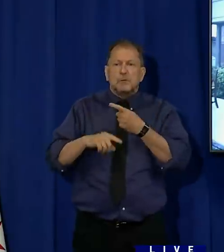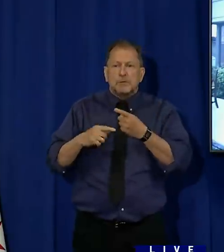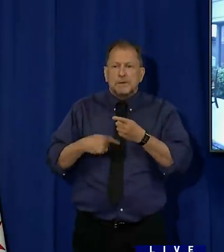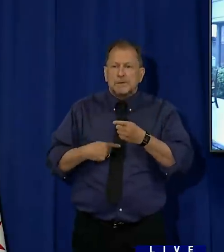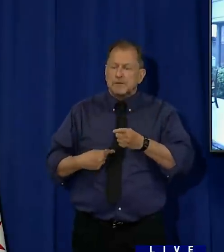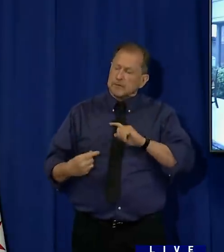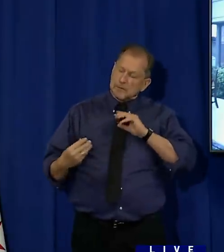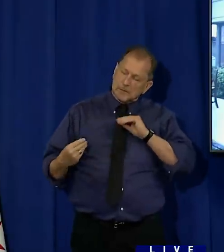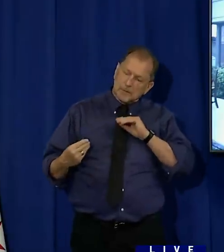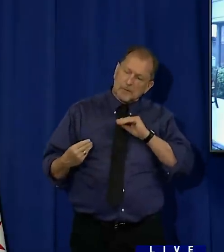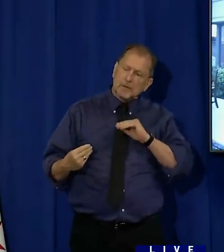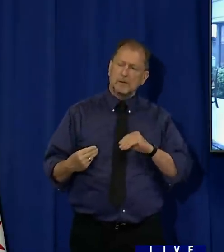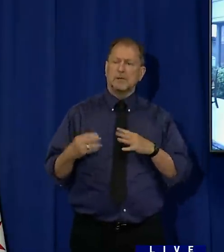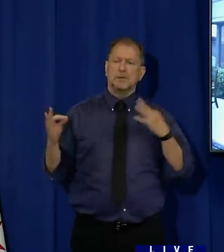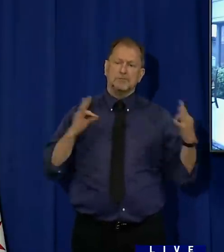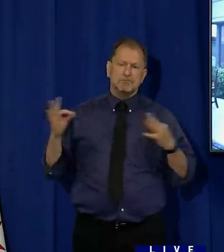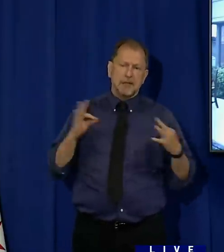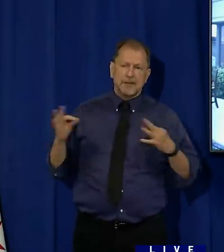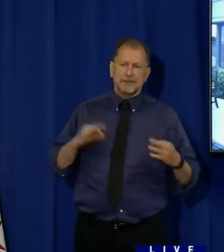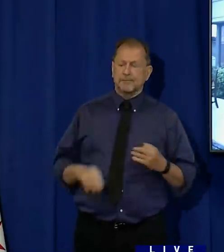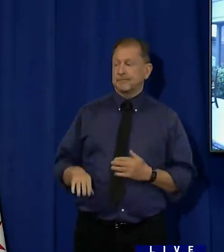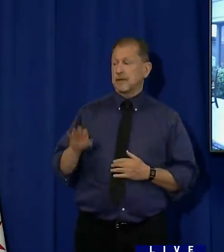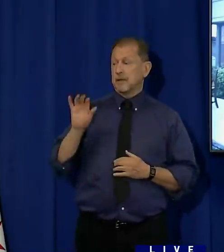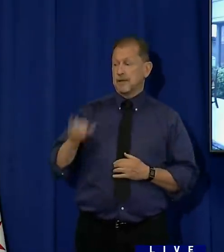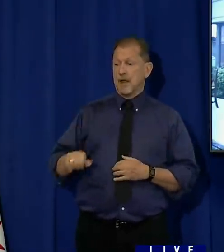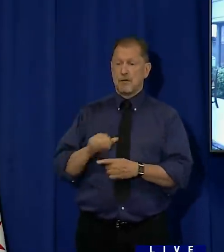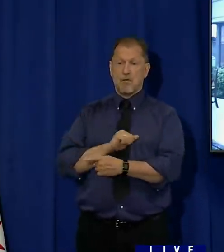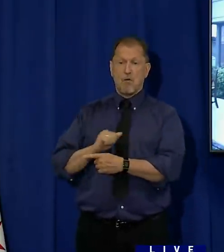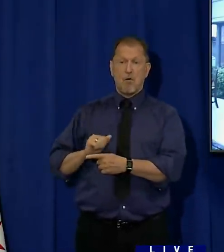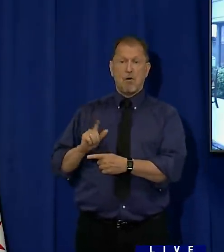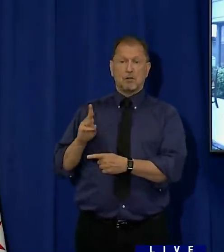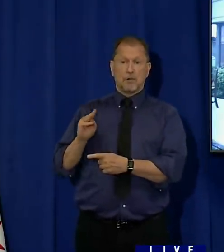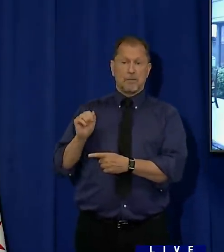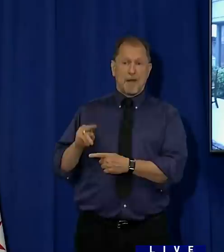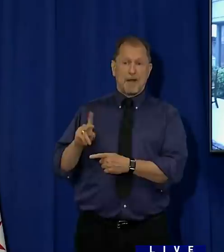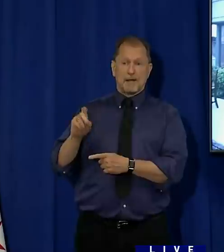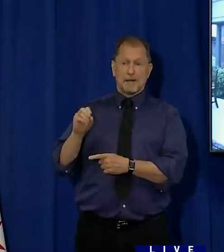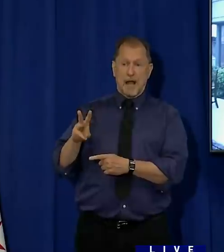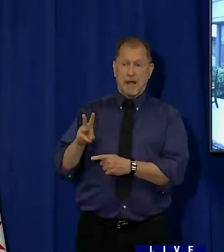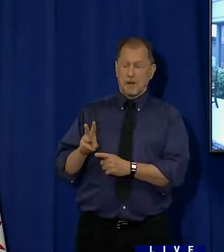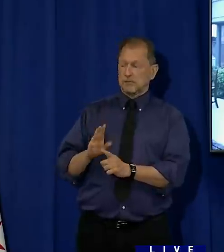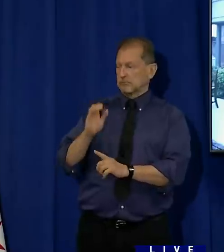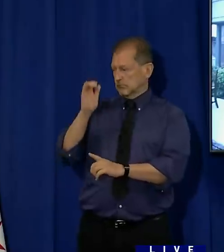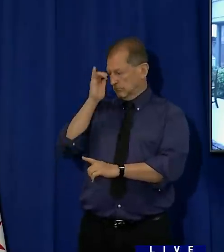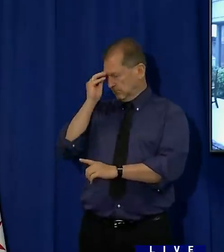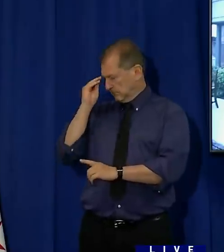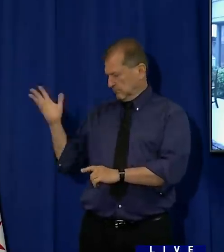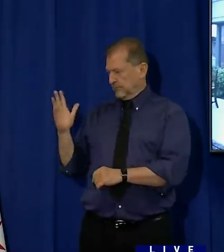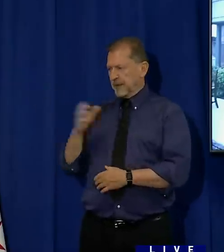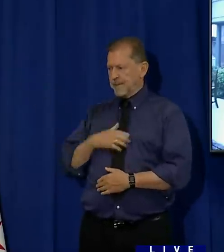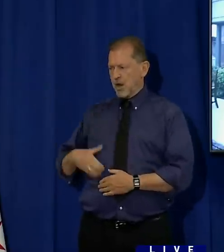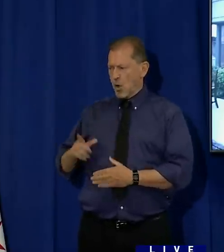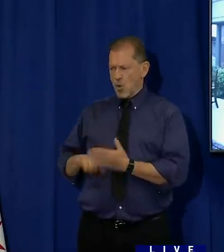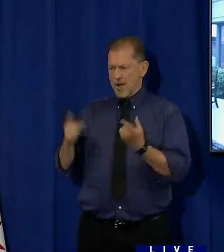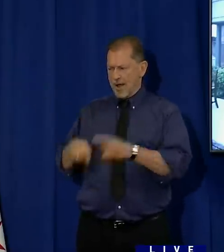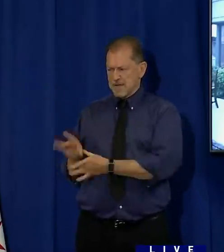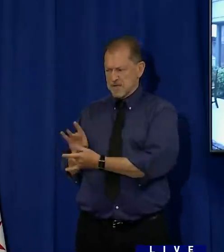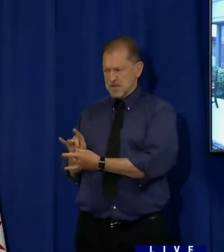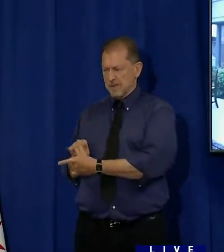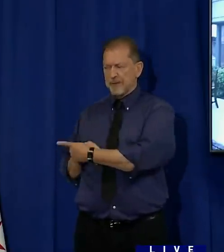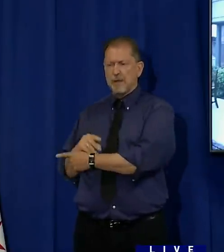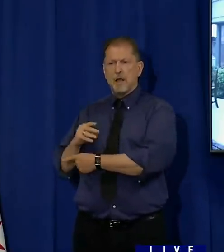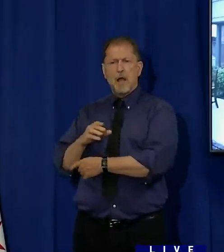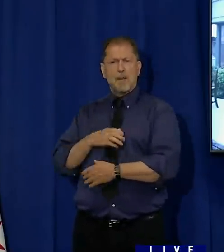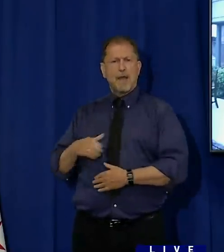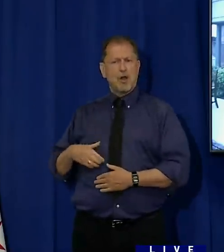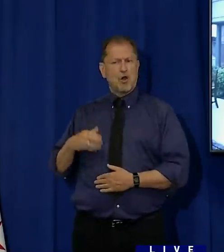Alderman Dow that the mayor was on the phone calling me, asking me, could